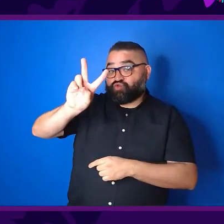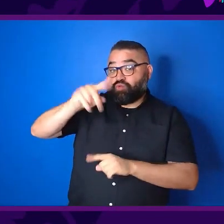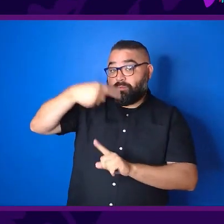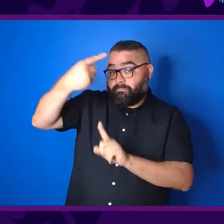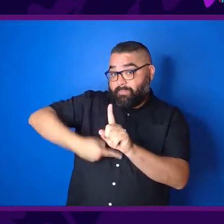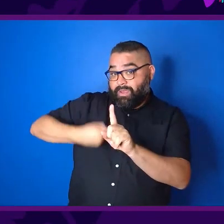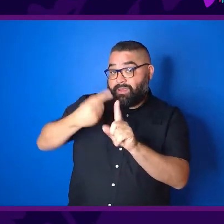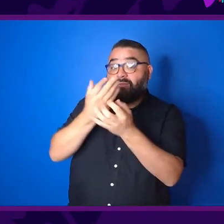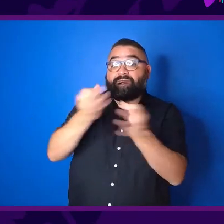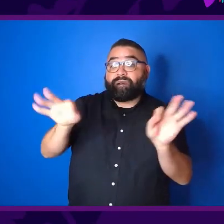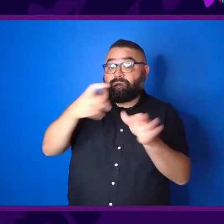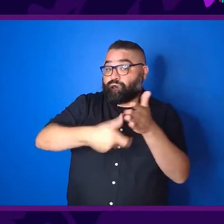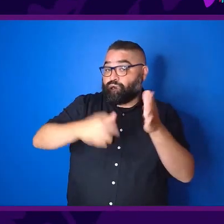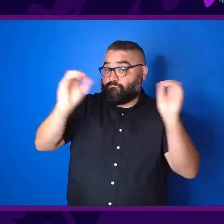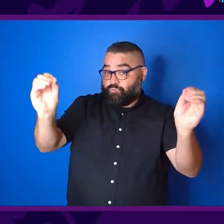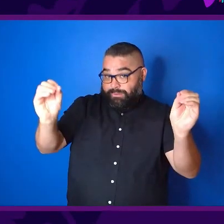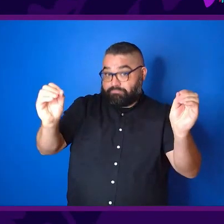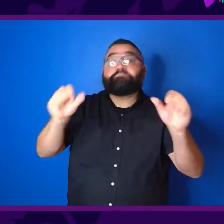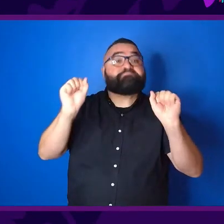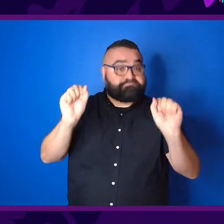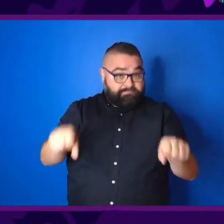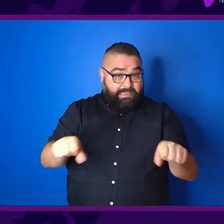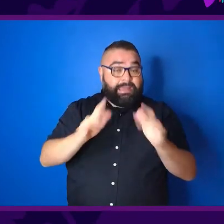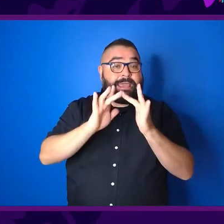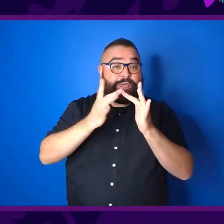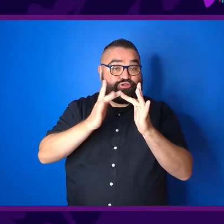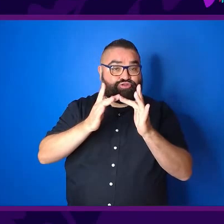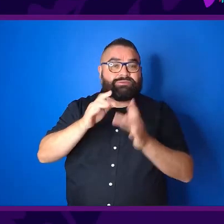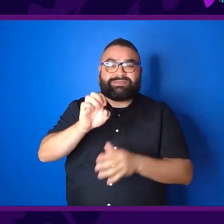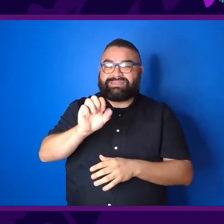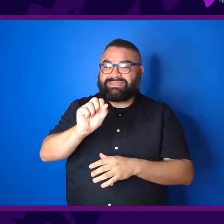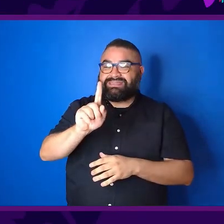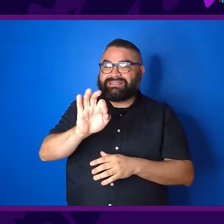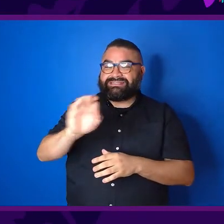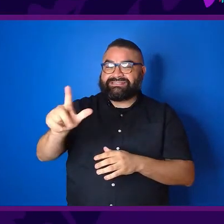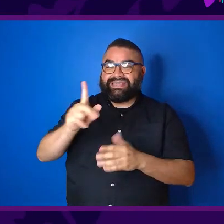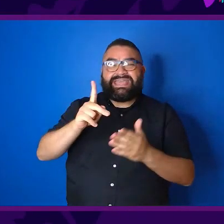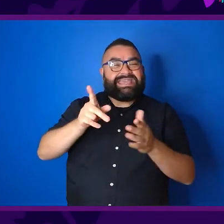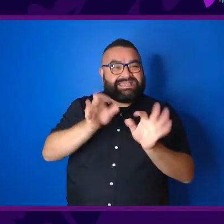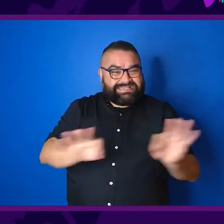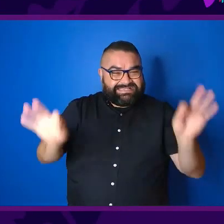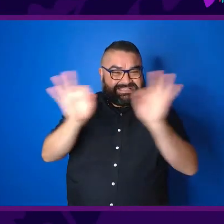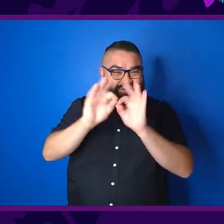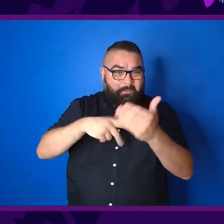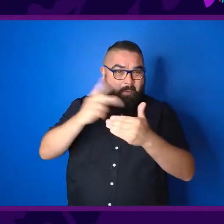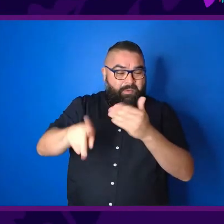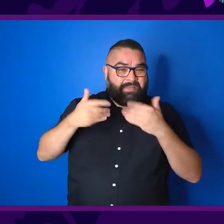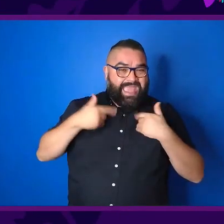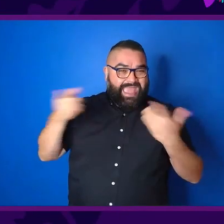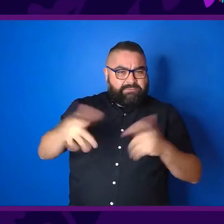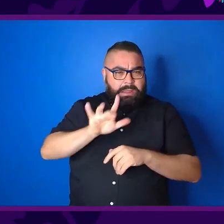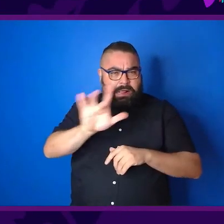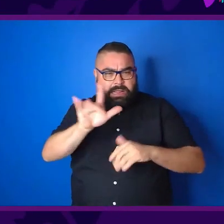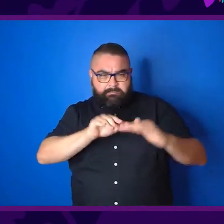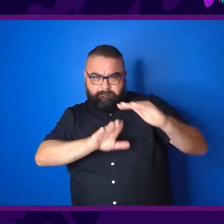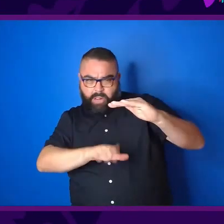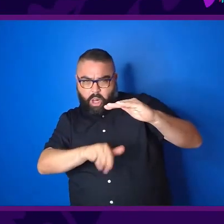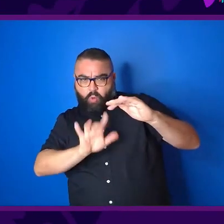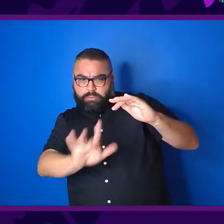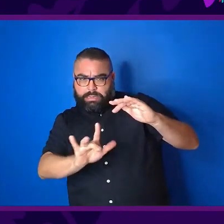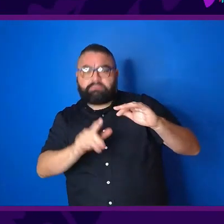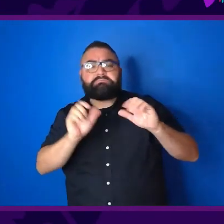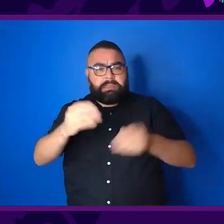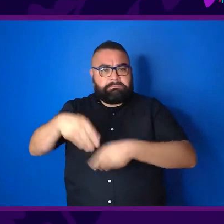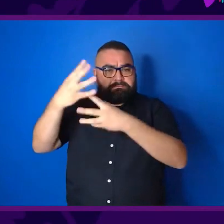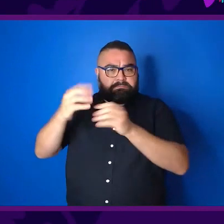programs. Click the link below if you have it in the description. And last but not least, big thanks to Caper Center, the